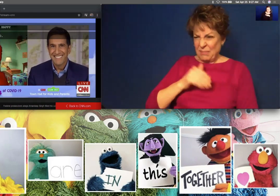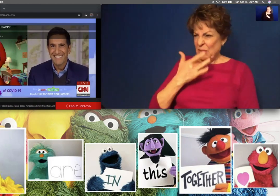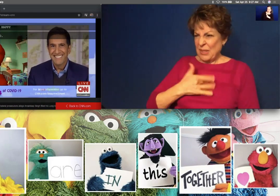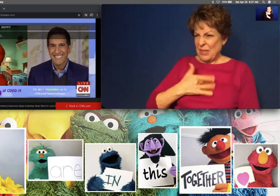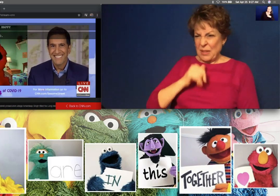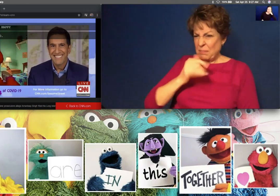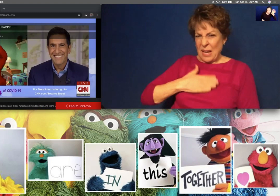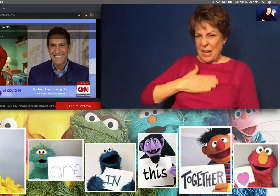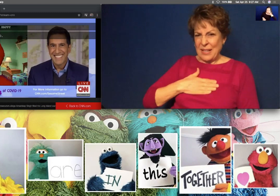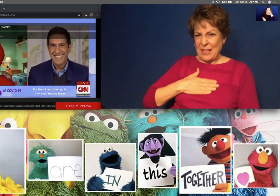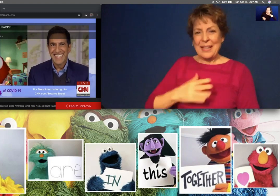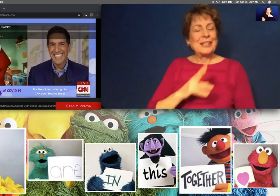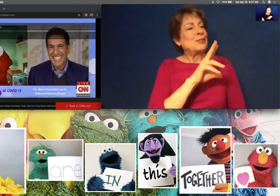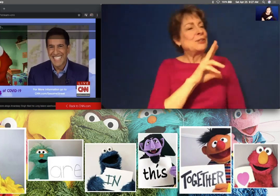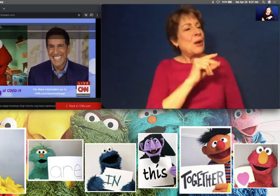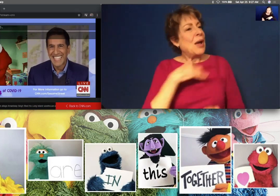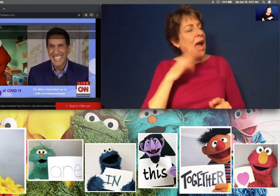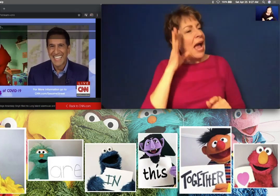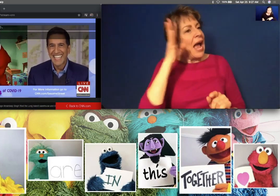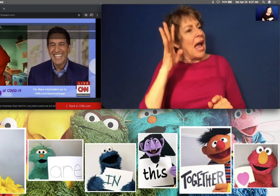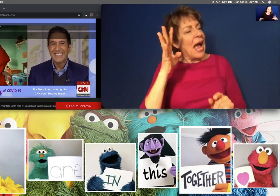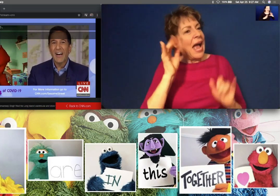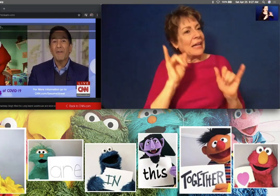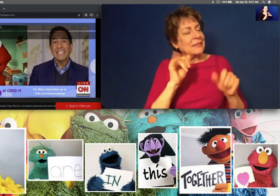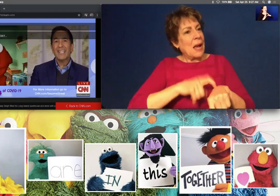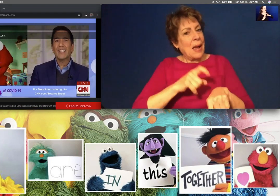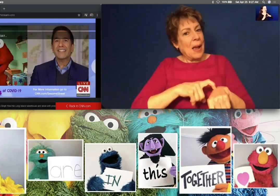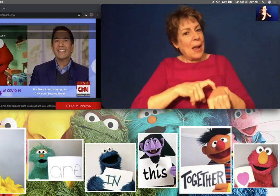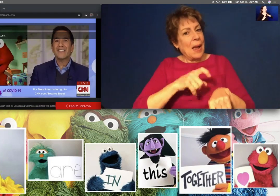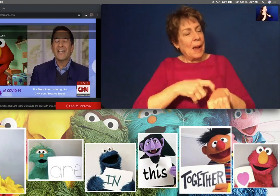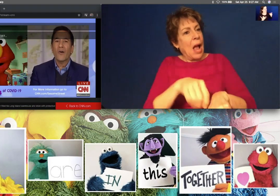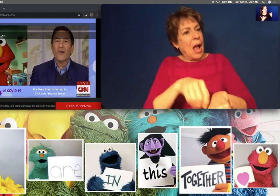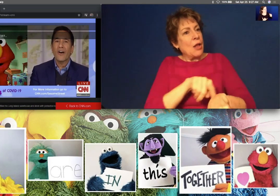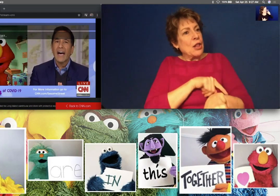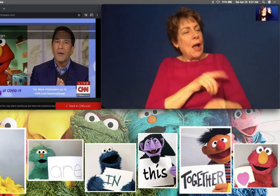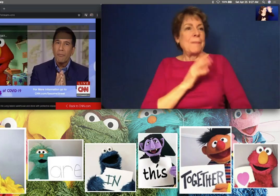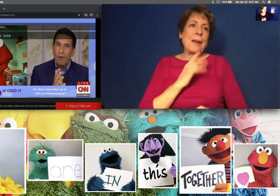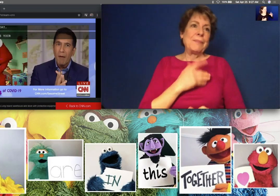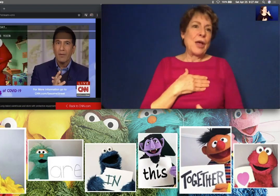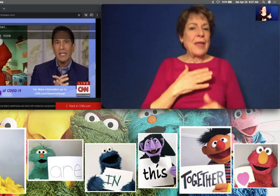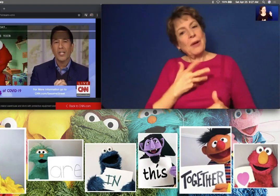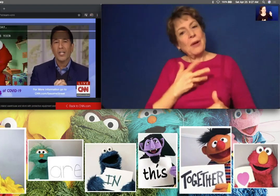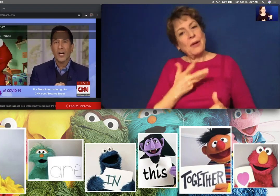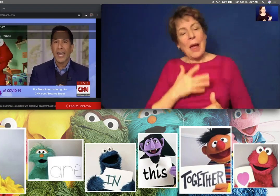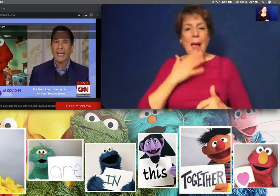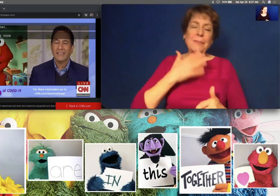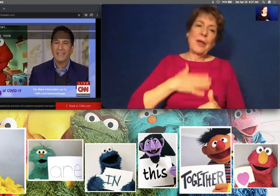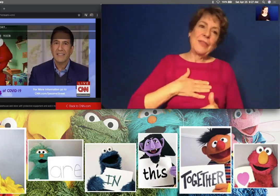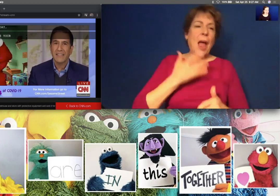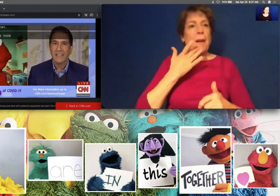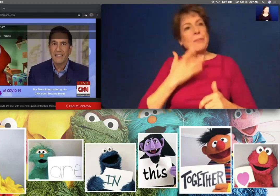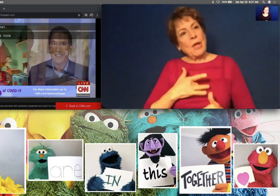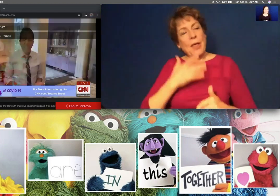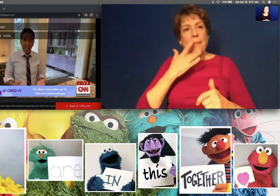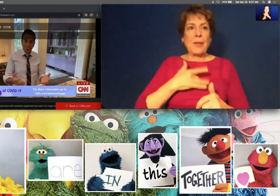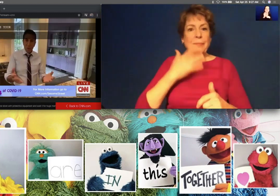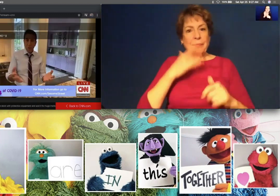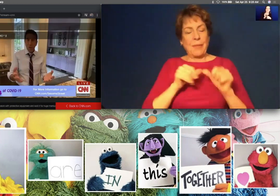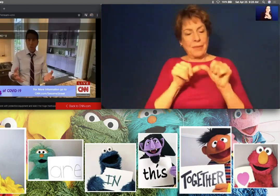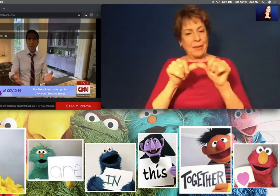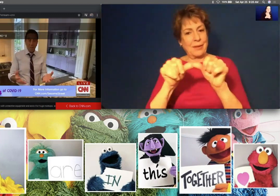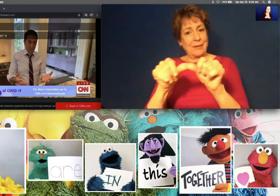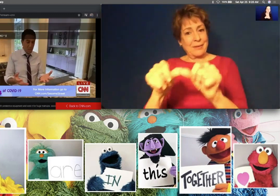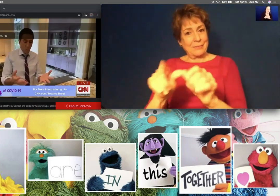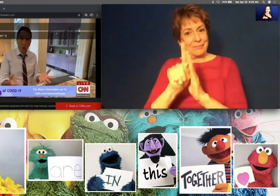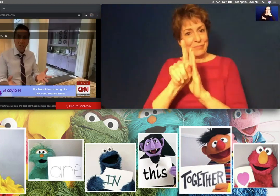it's Elmo's pretend birthday. So, Elmo, let's take a look at this video of how to properly wash our hands. In order to show